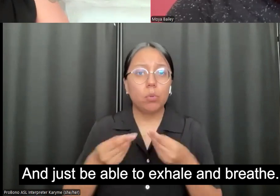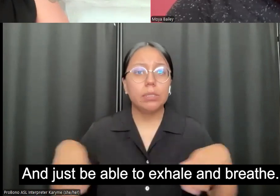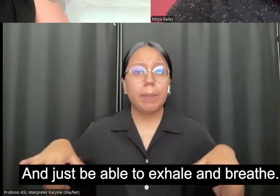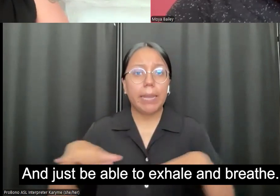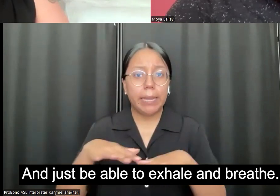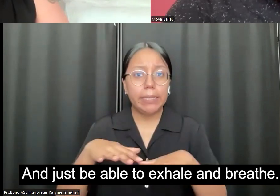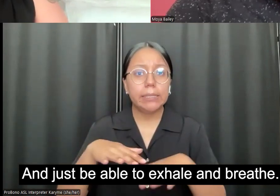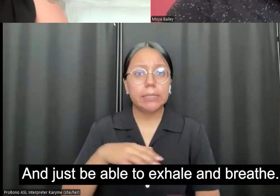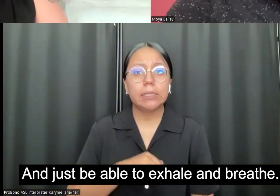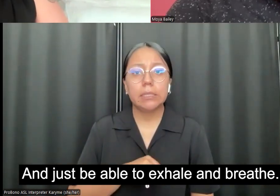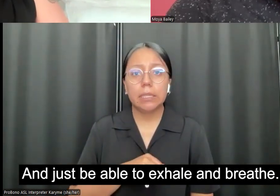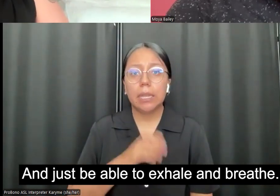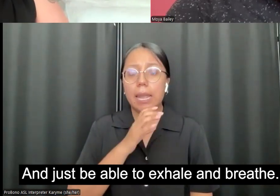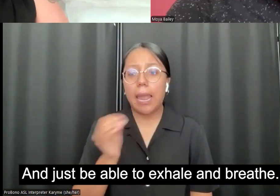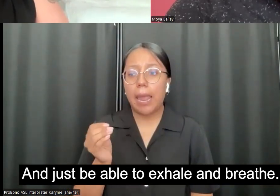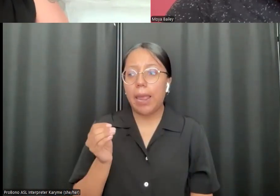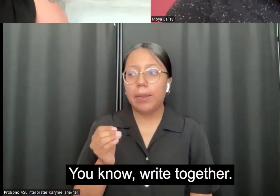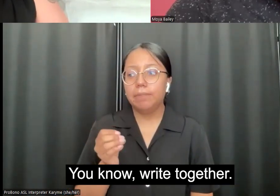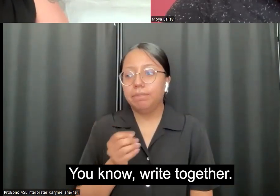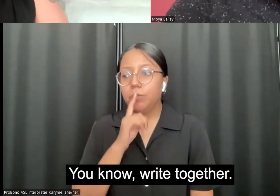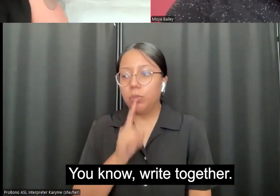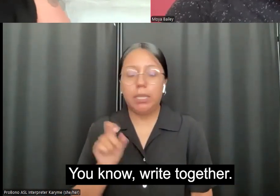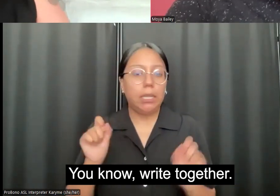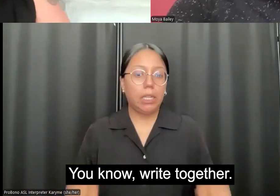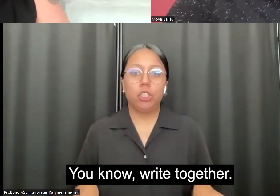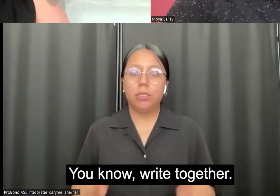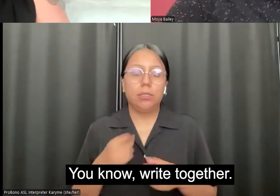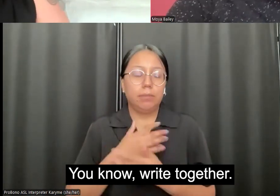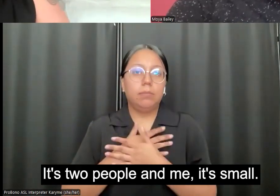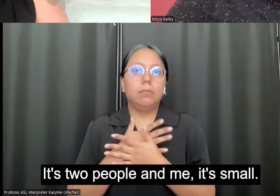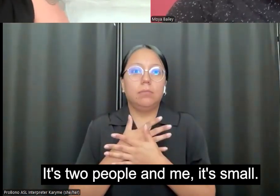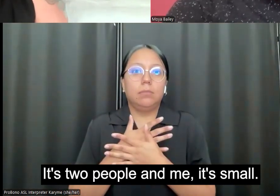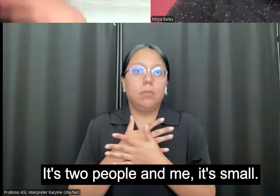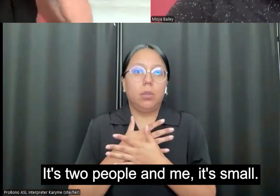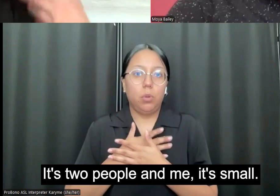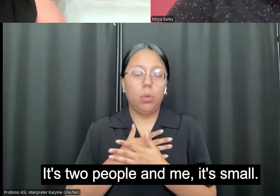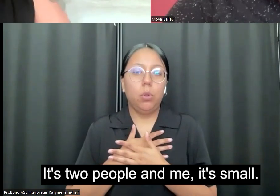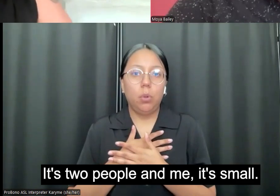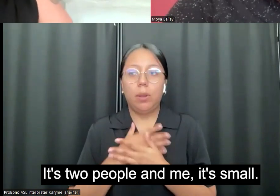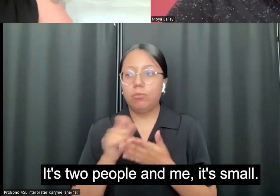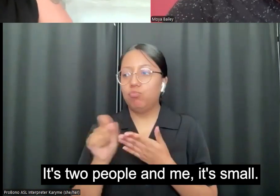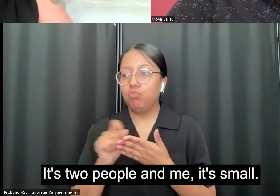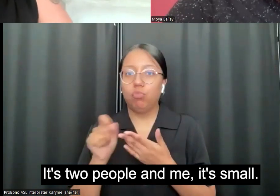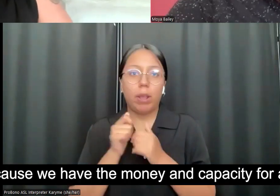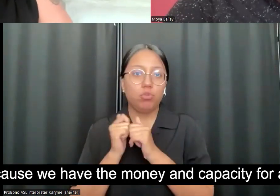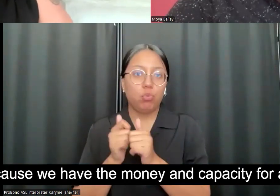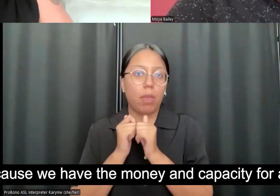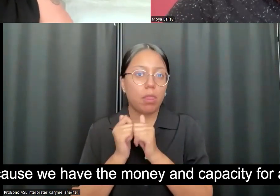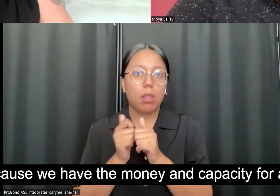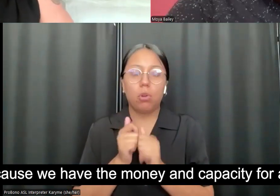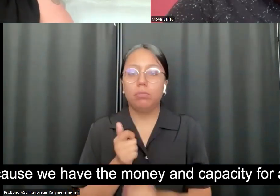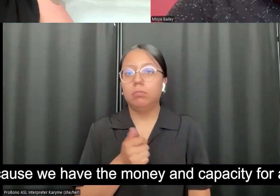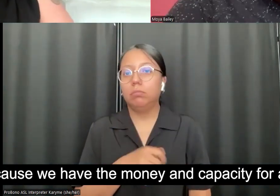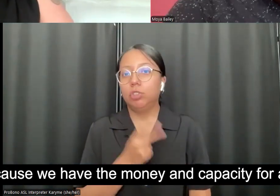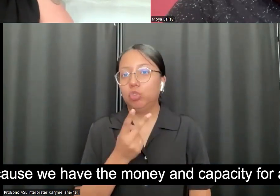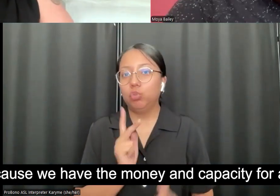and just be able to exhale and breathe and, write together. And it's like, it's two people and me. It's small because that's